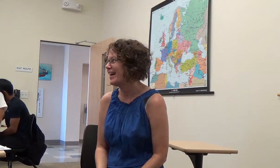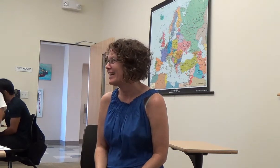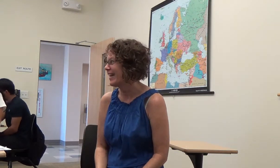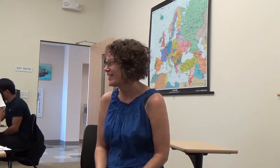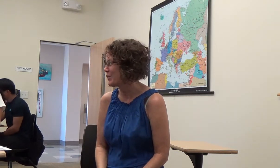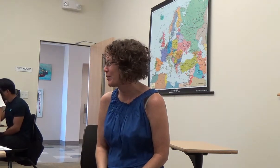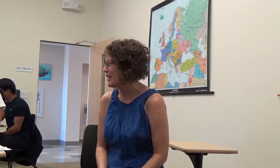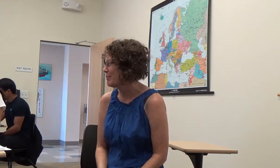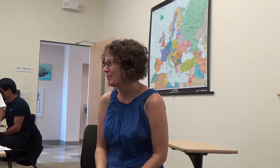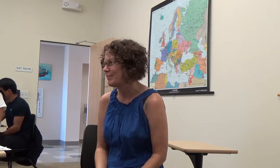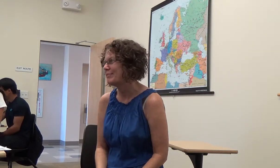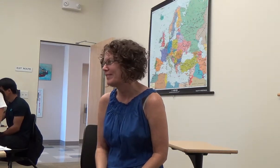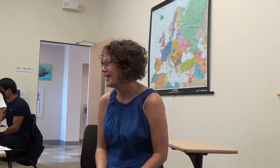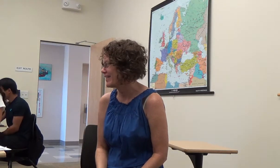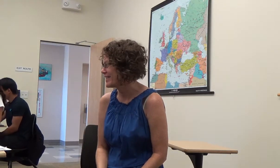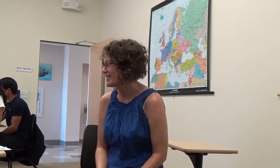Yeah, that's the word. My name